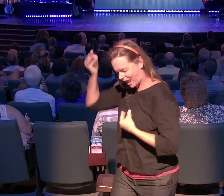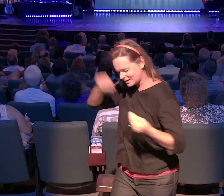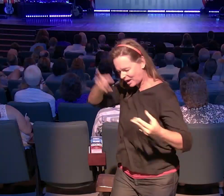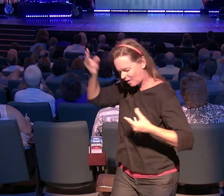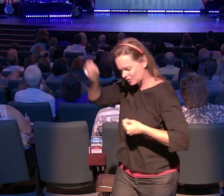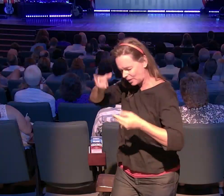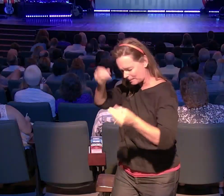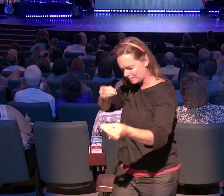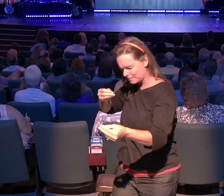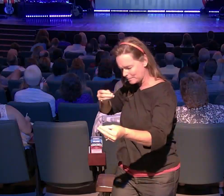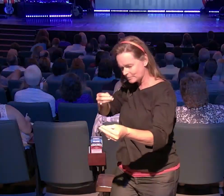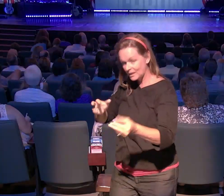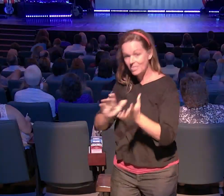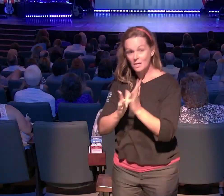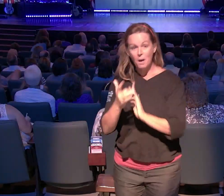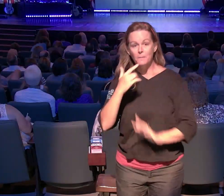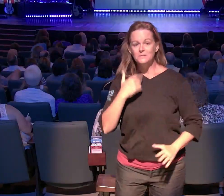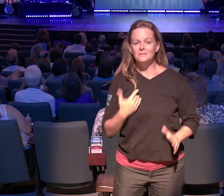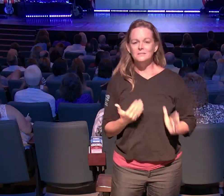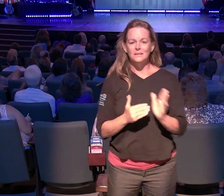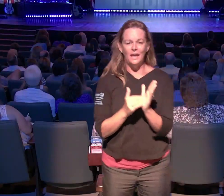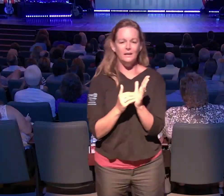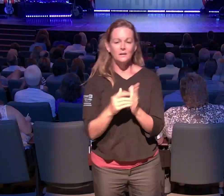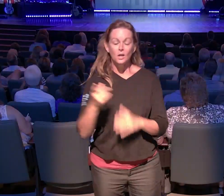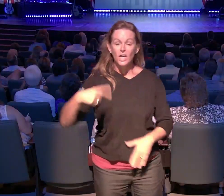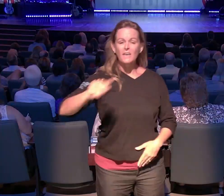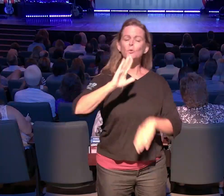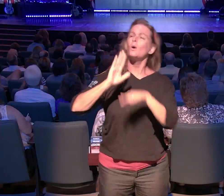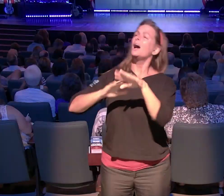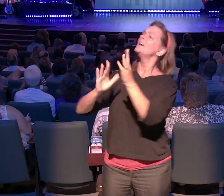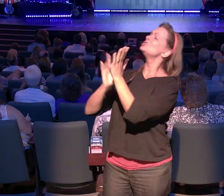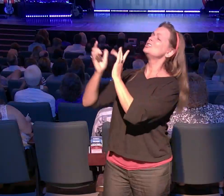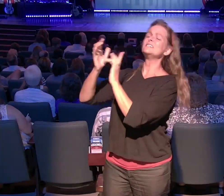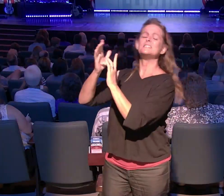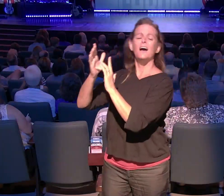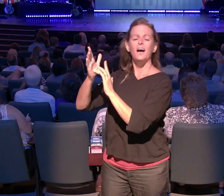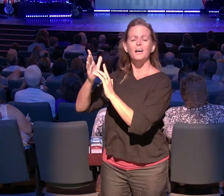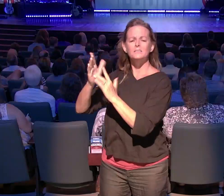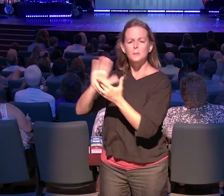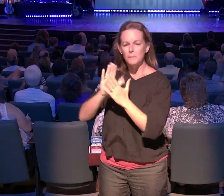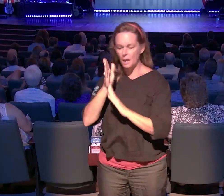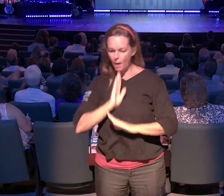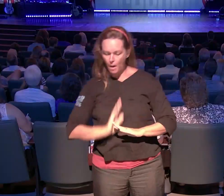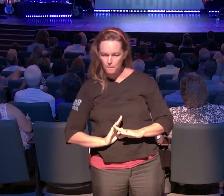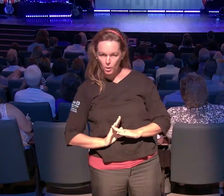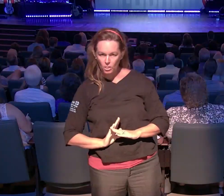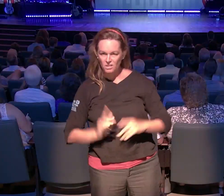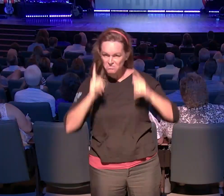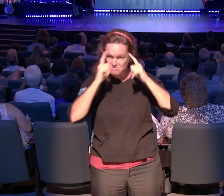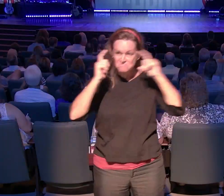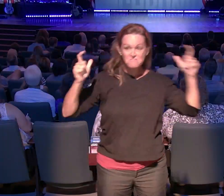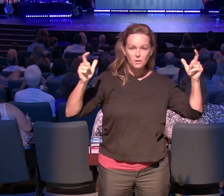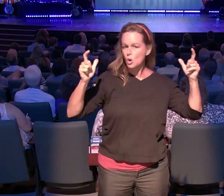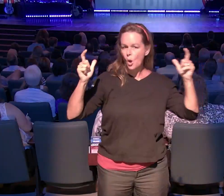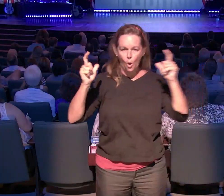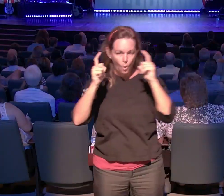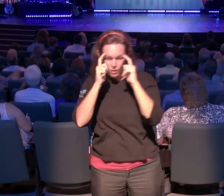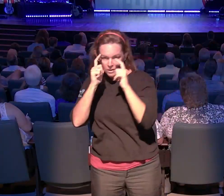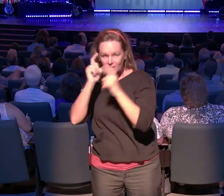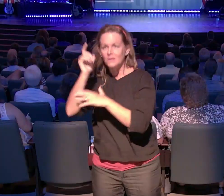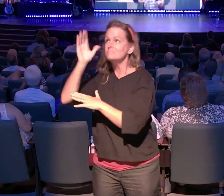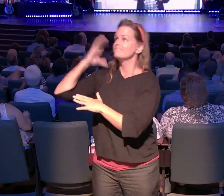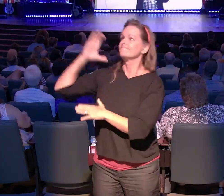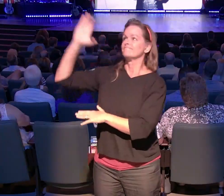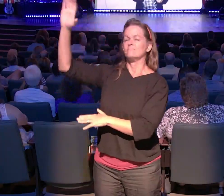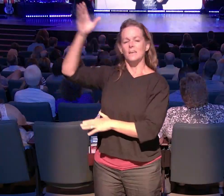face and turn from their wicked ways, then I will hear from heaven and I will forgive their sin and I will heal their land." You know,